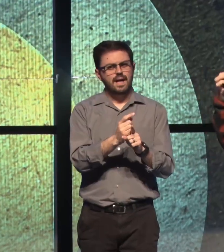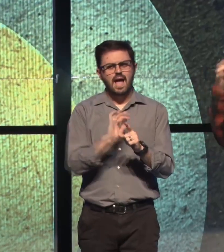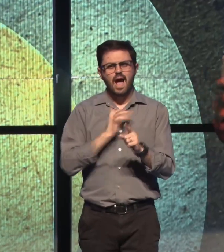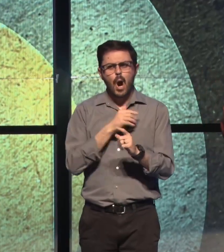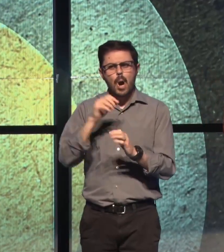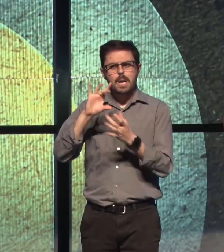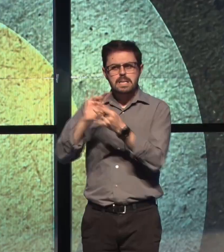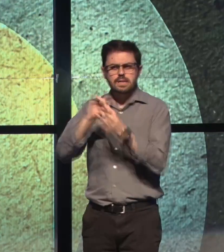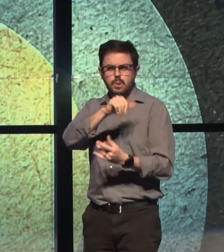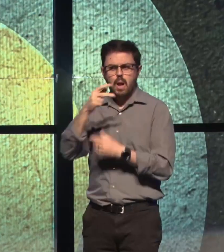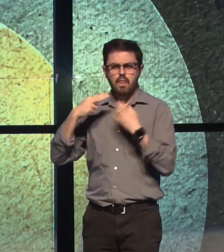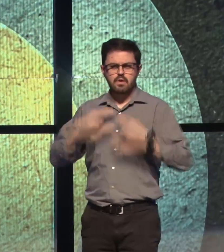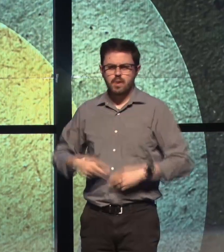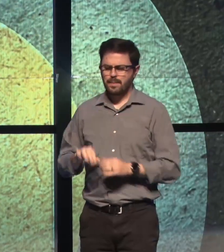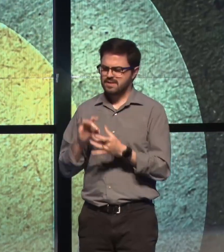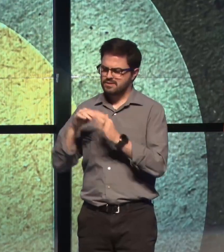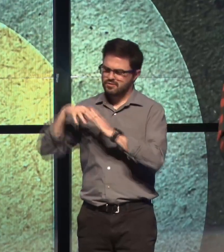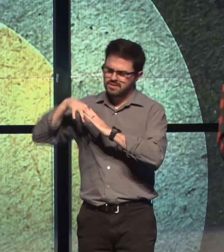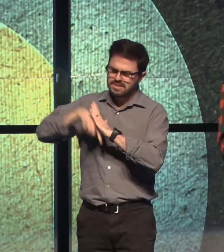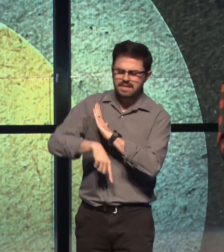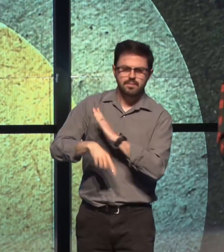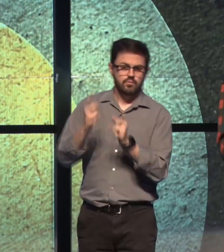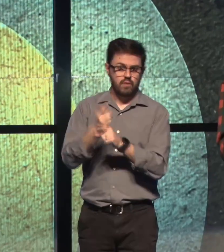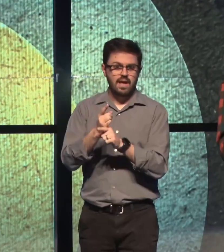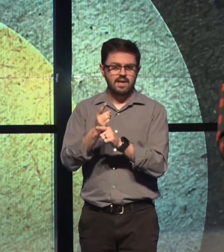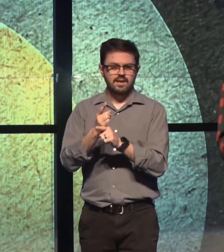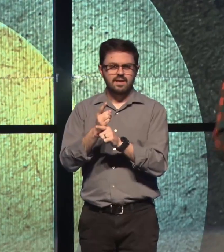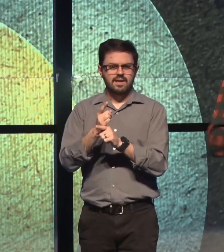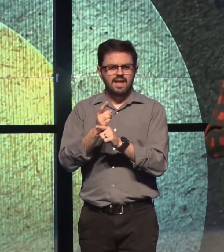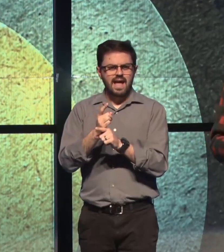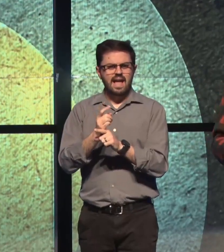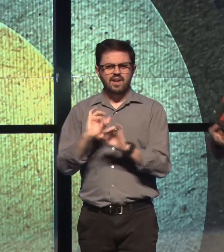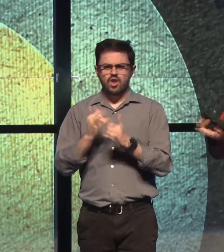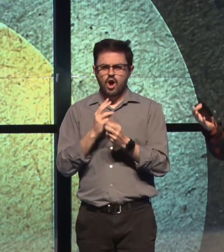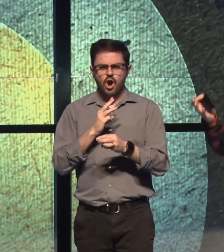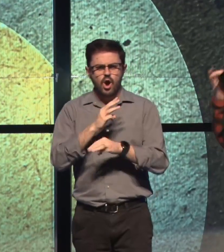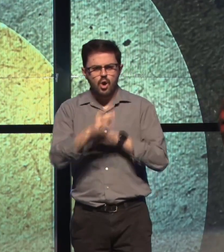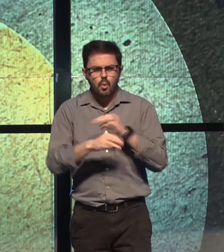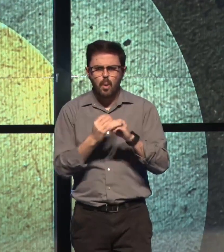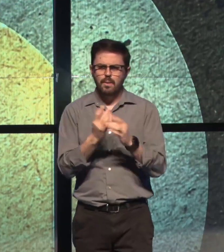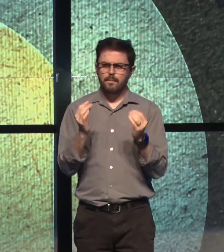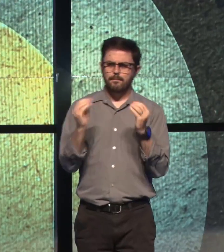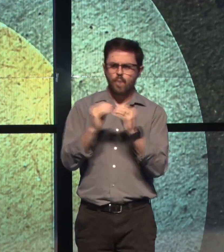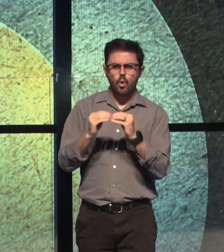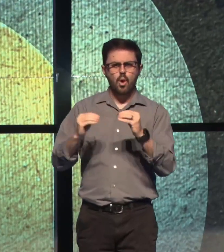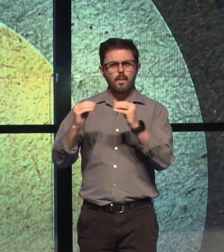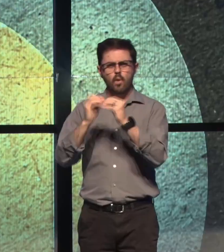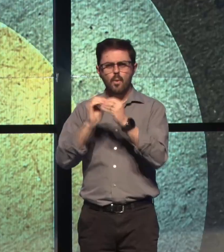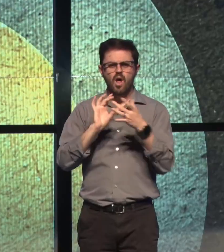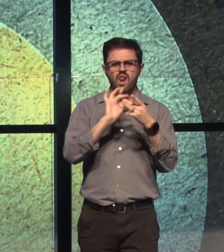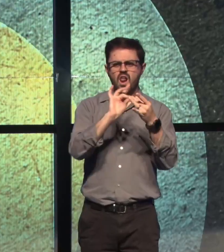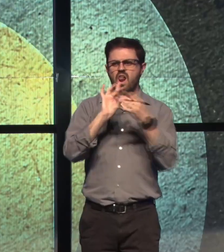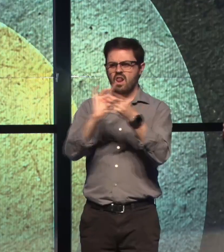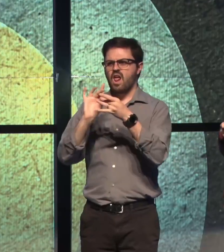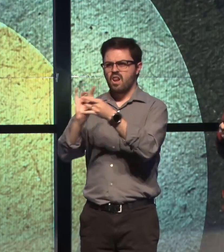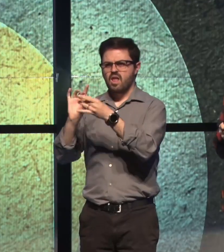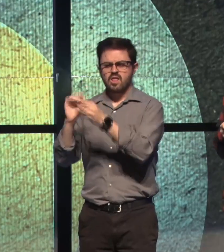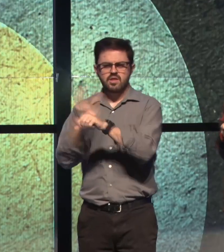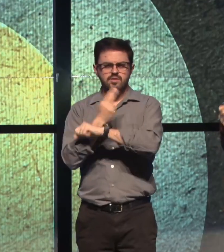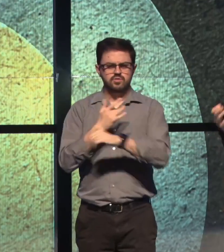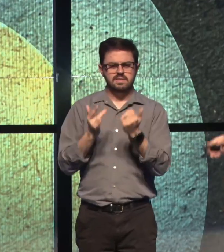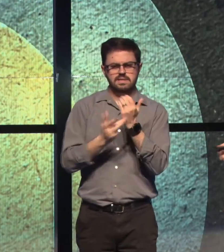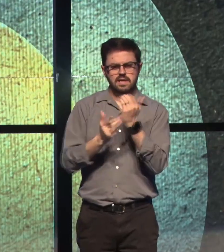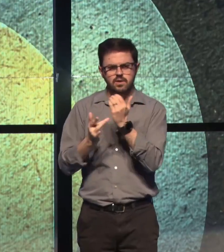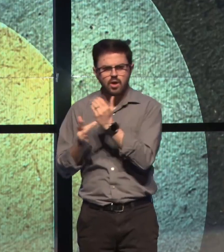our world continues to get smaller and smaller and smaller, and technology begins to bring us closer and closer and more proximate with people